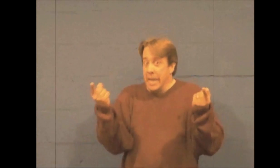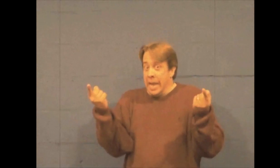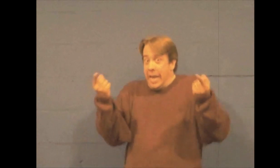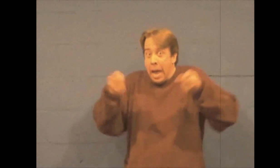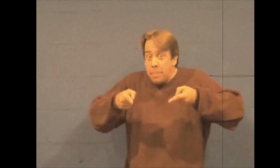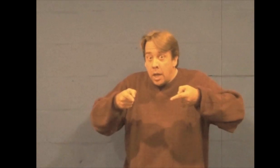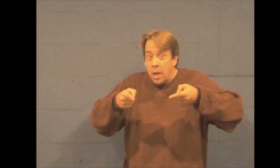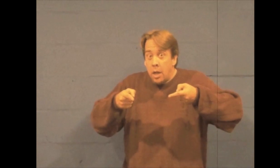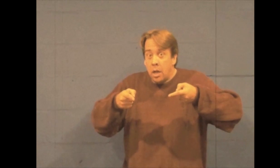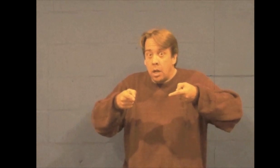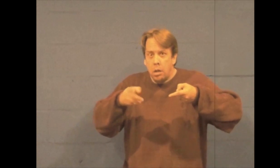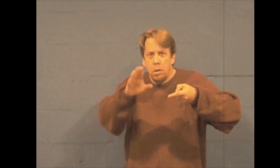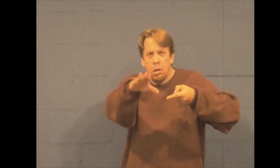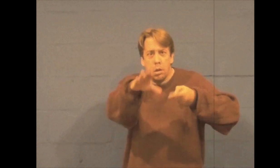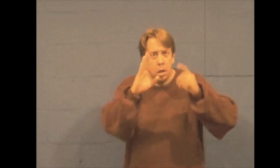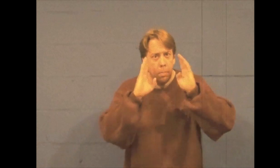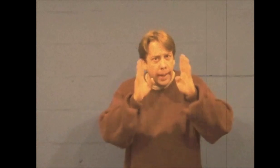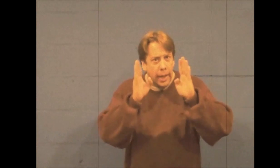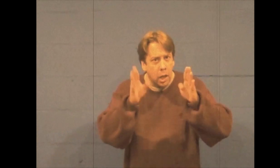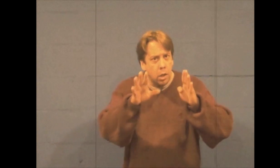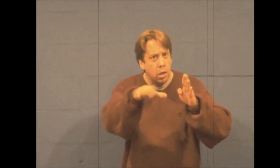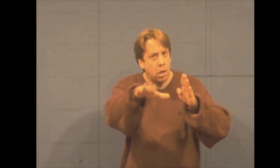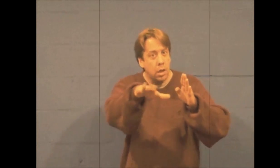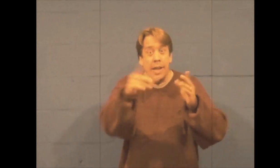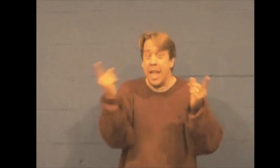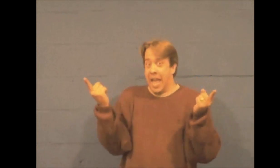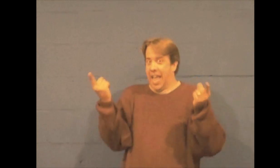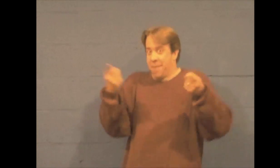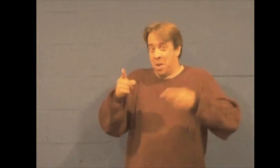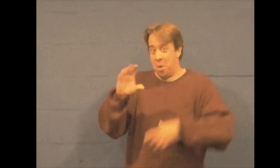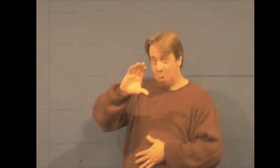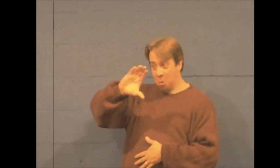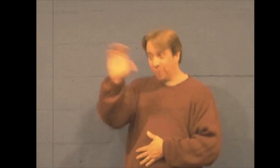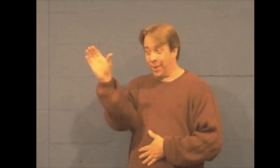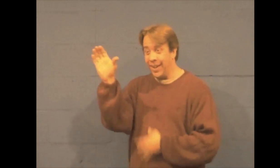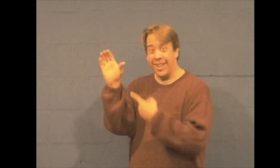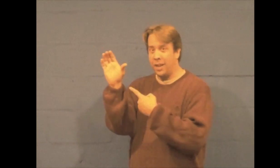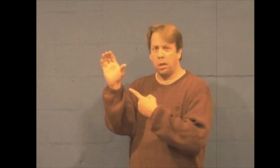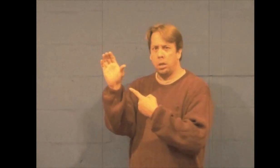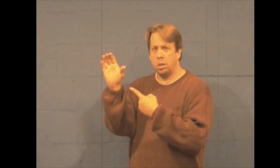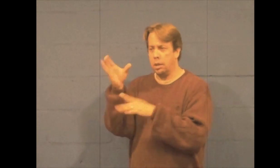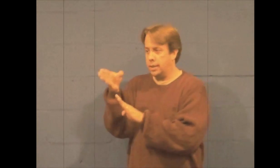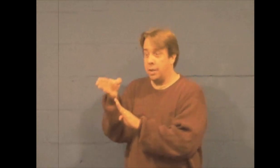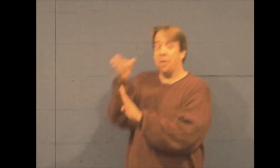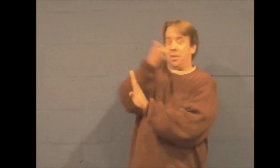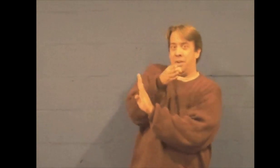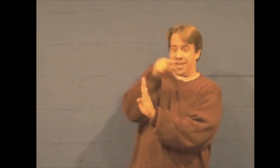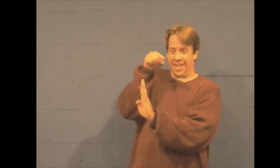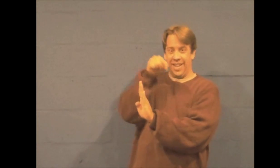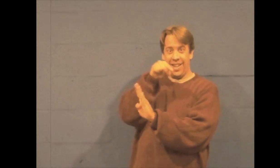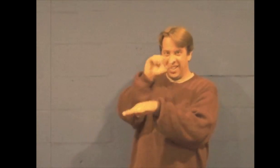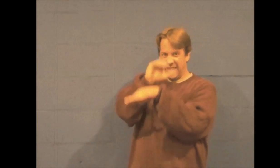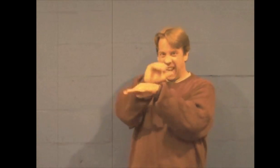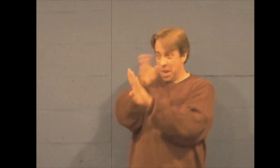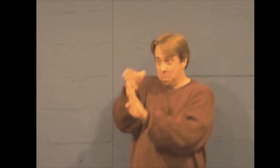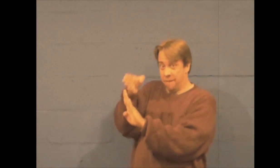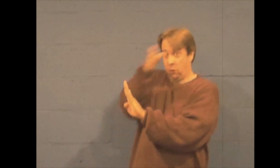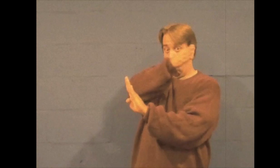Hey, I'll tell you what happened. Hey, pay attention. I'm going to tell you what happened. It wasn't on Christmas. It was the day